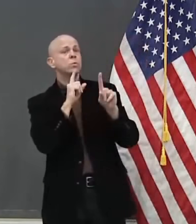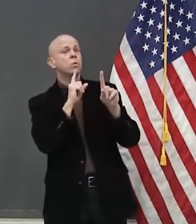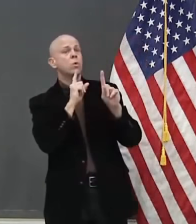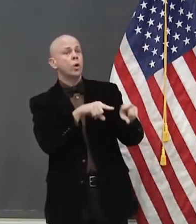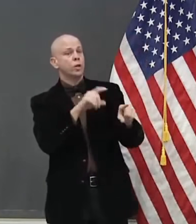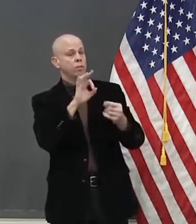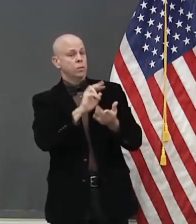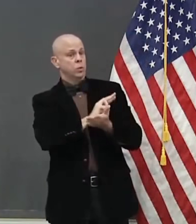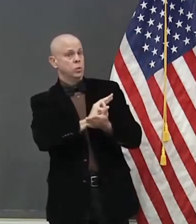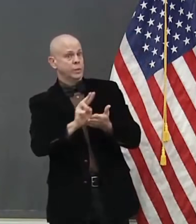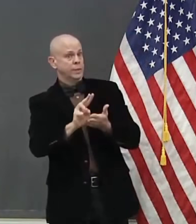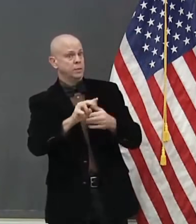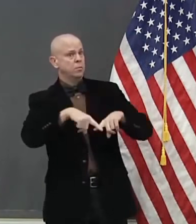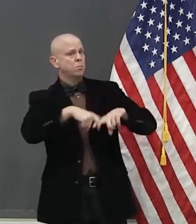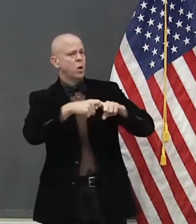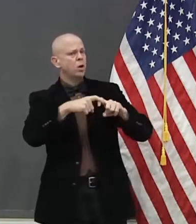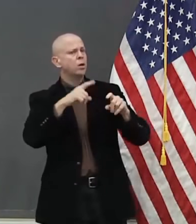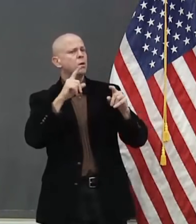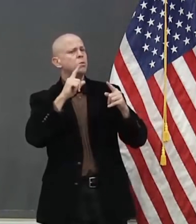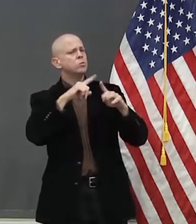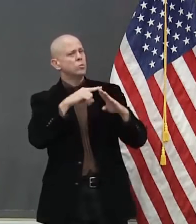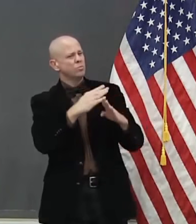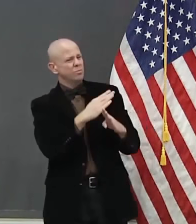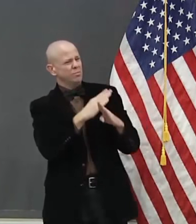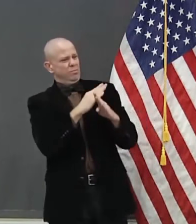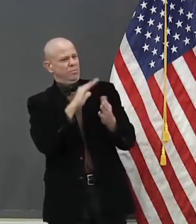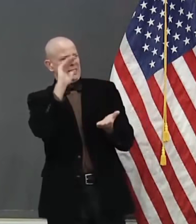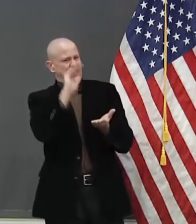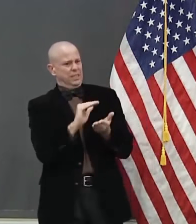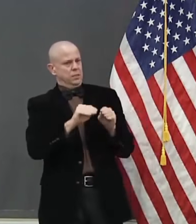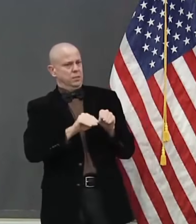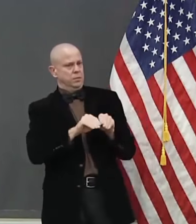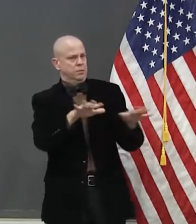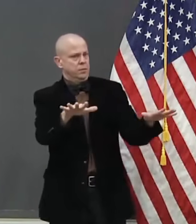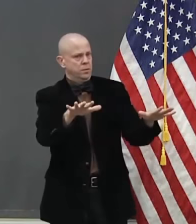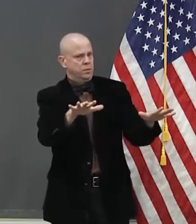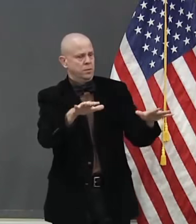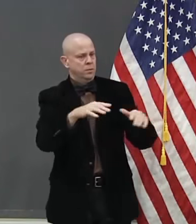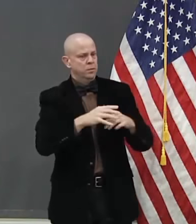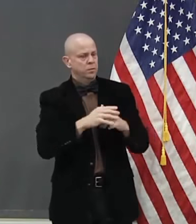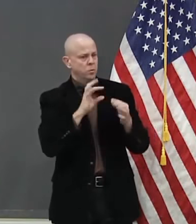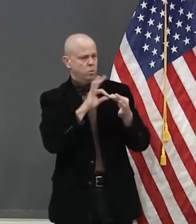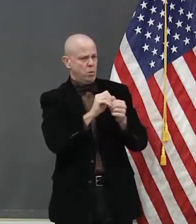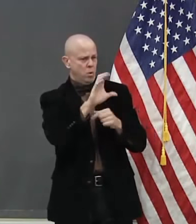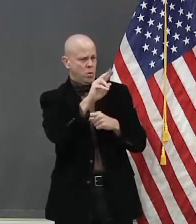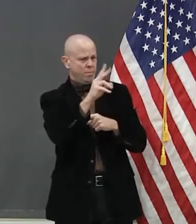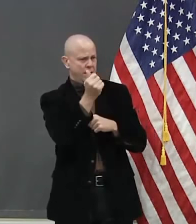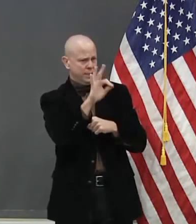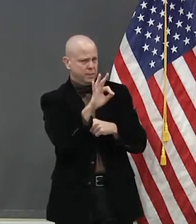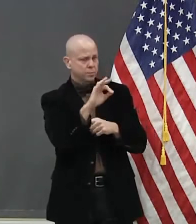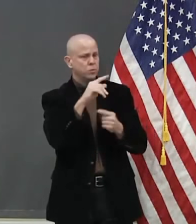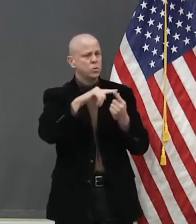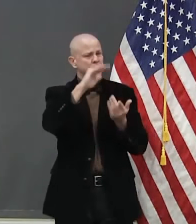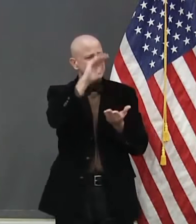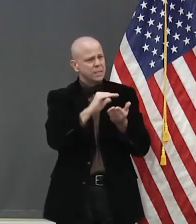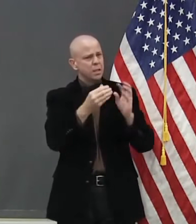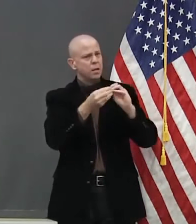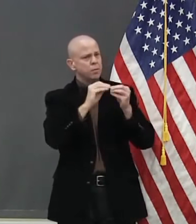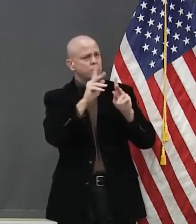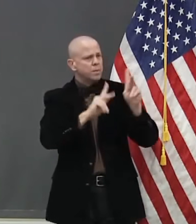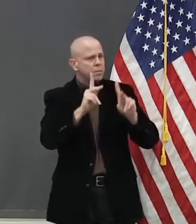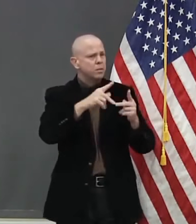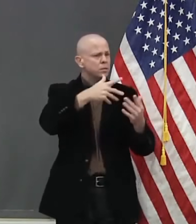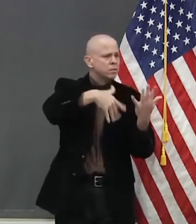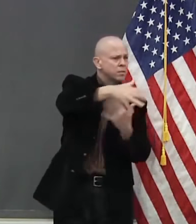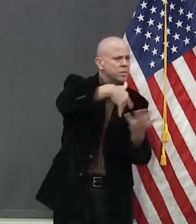help stop the spread of COVID-19. It's to reduce the number of people that we interact with, and of course,